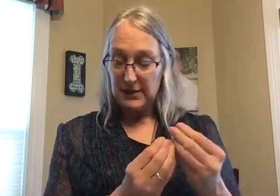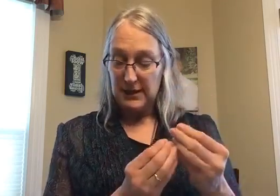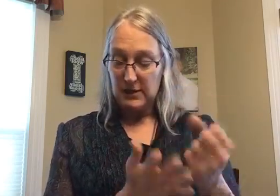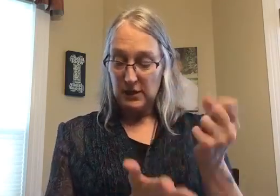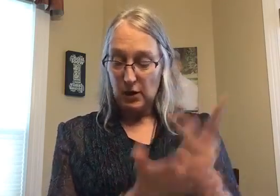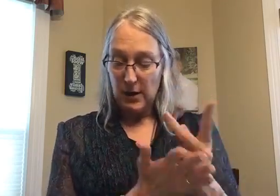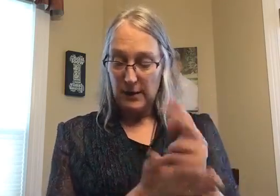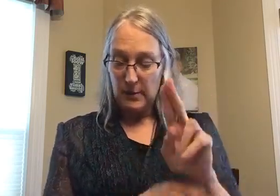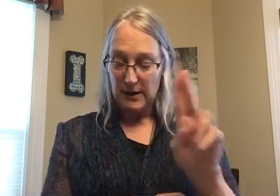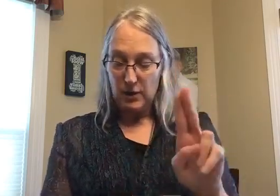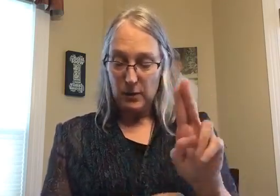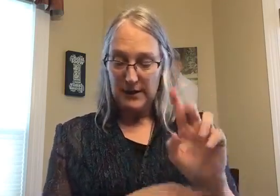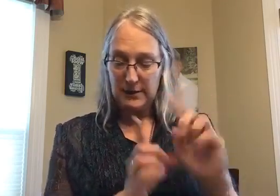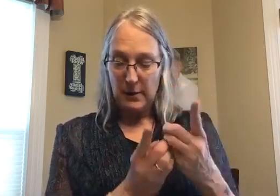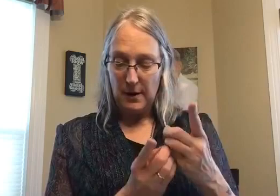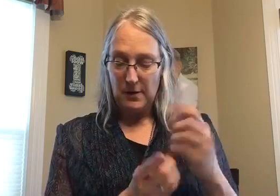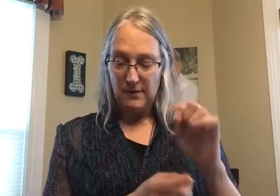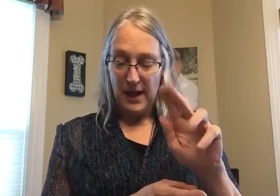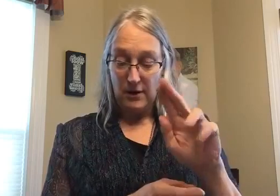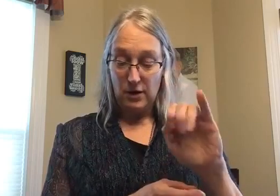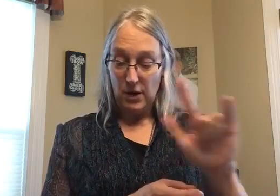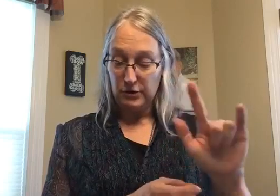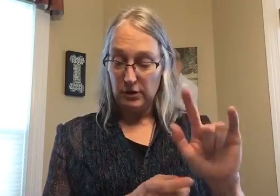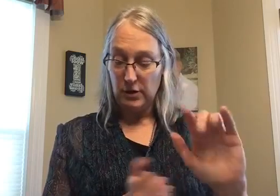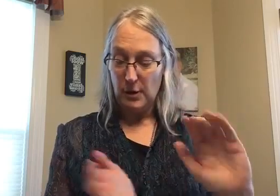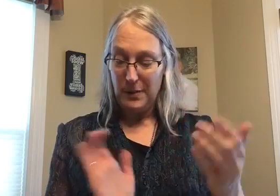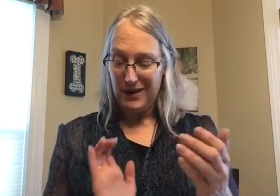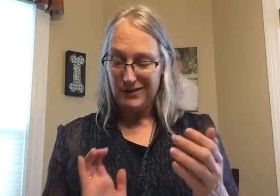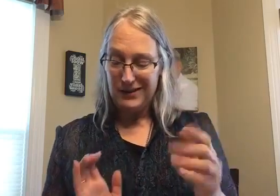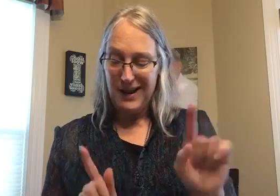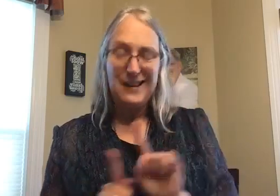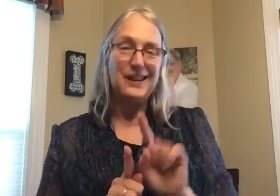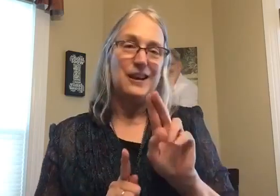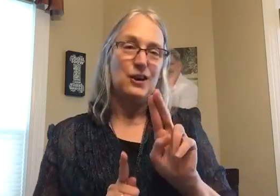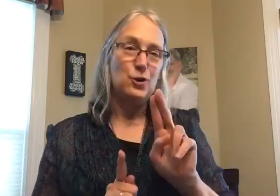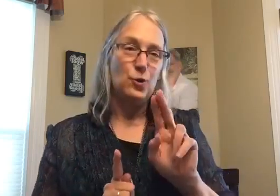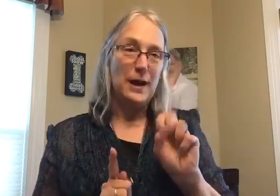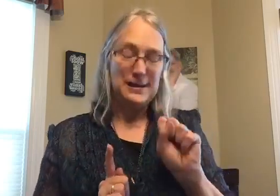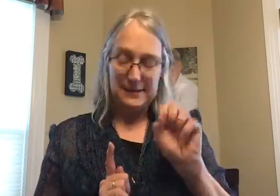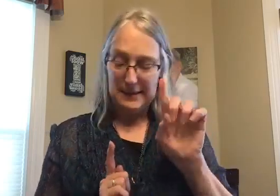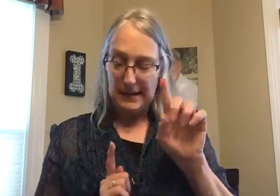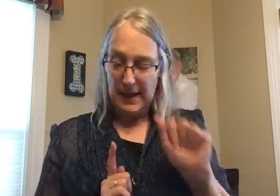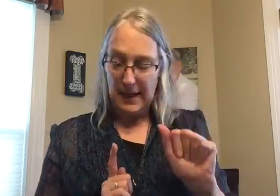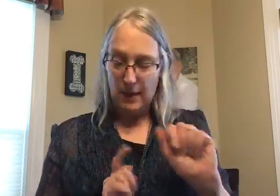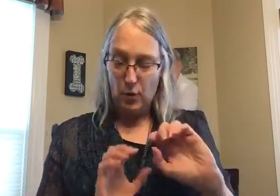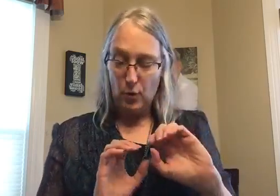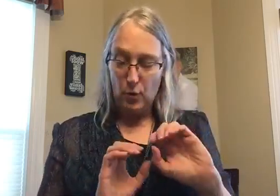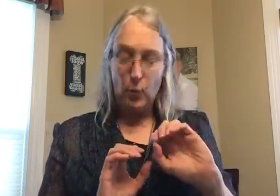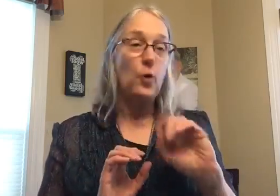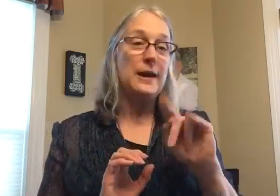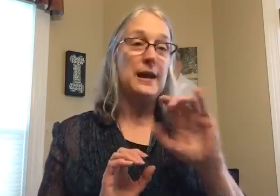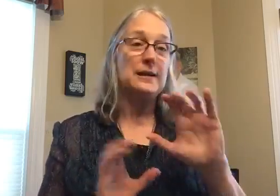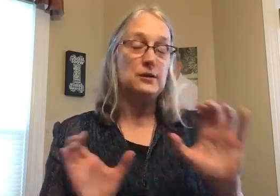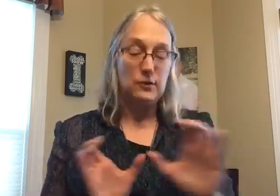organization accredited by the U.S. Department of Agriculture, compared to kind of like our USDA organic